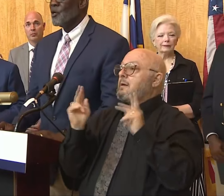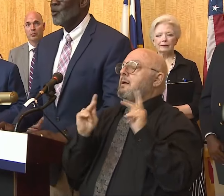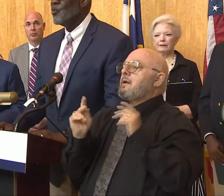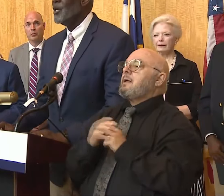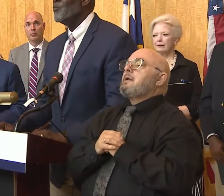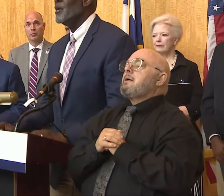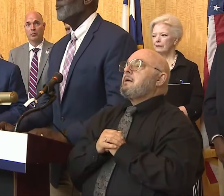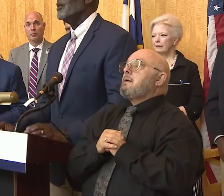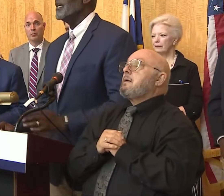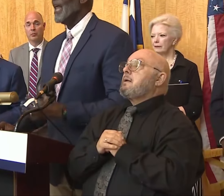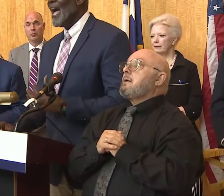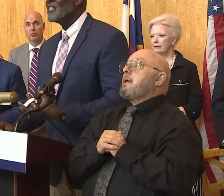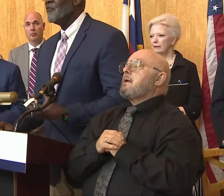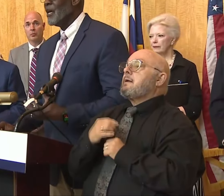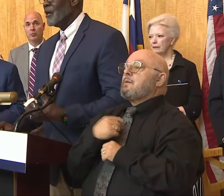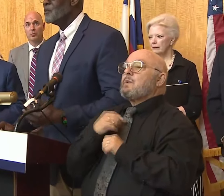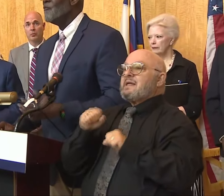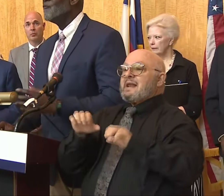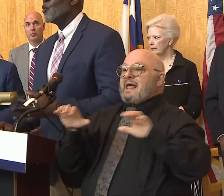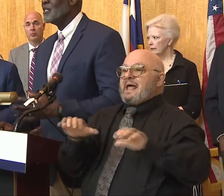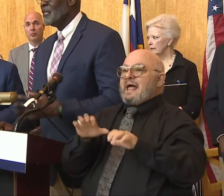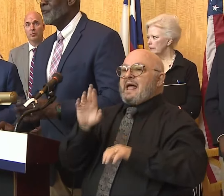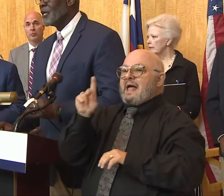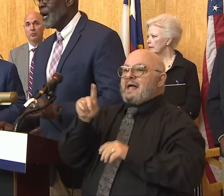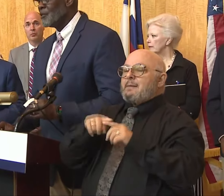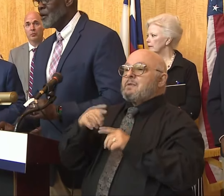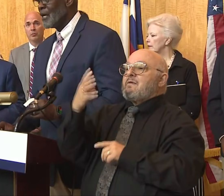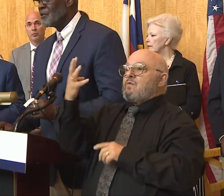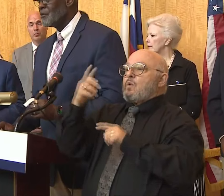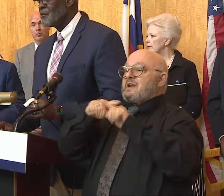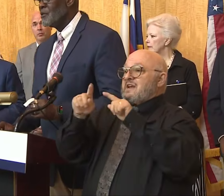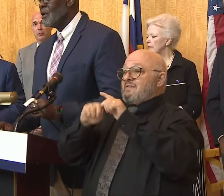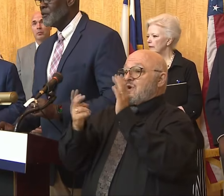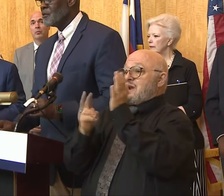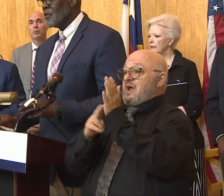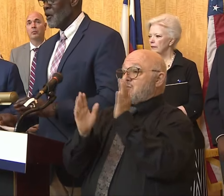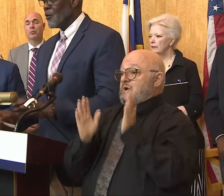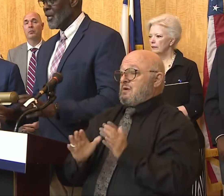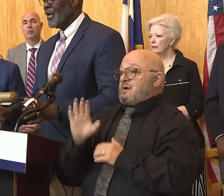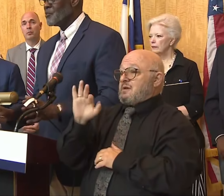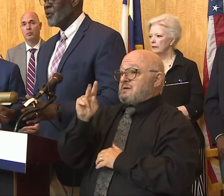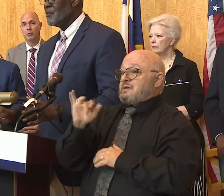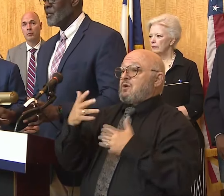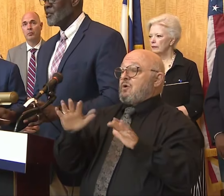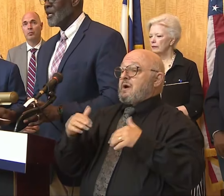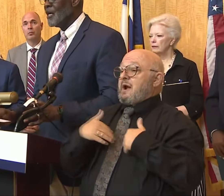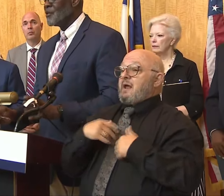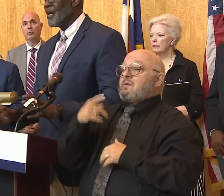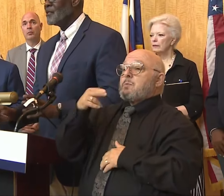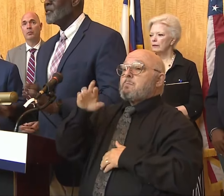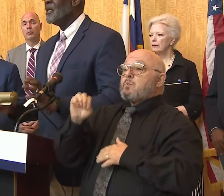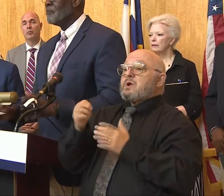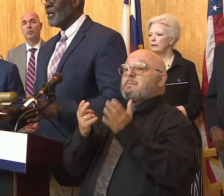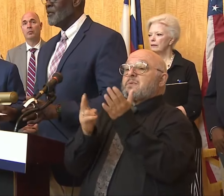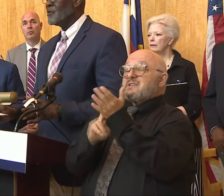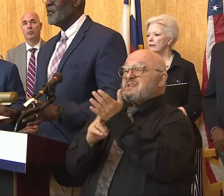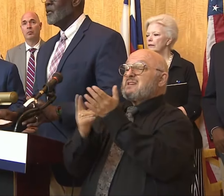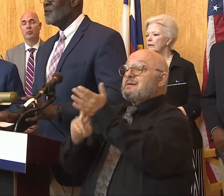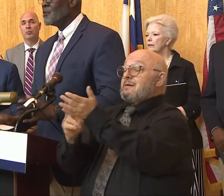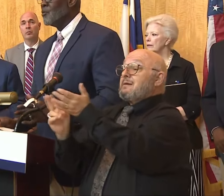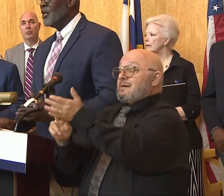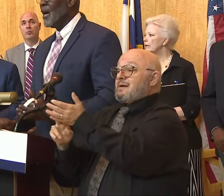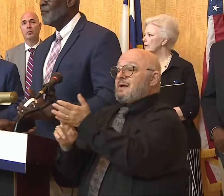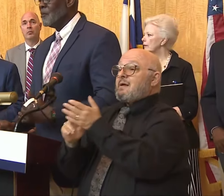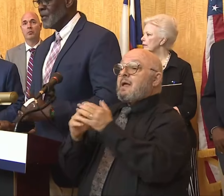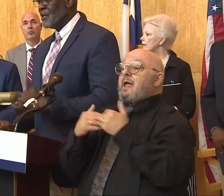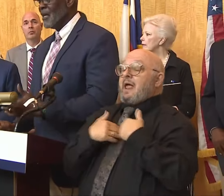Okay, so we can activate up to four different contractors. The city already has pre-positioned contracts in place,